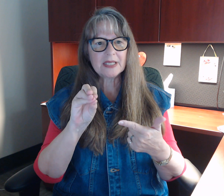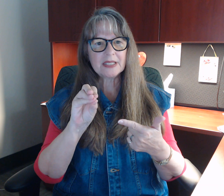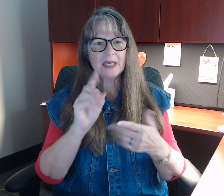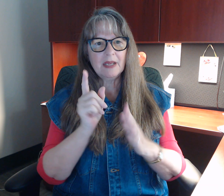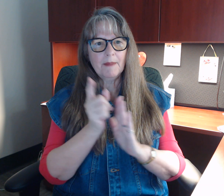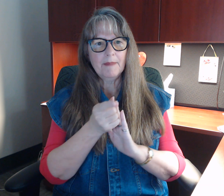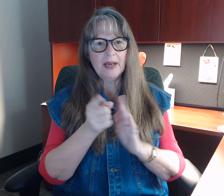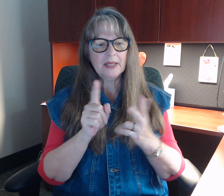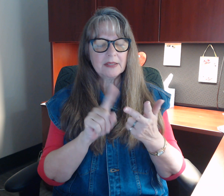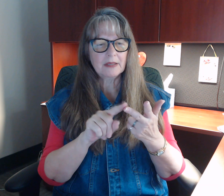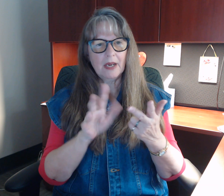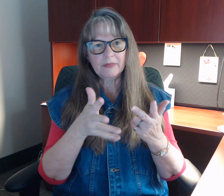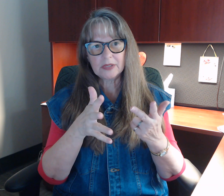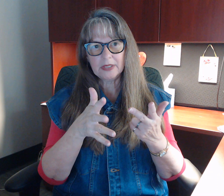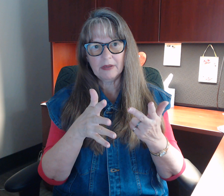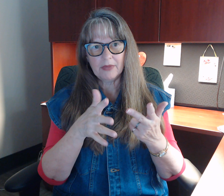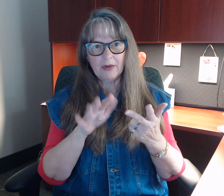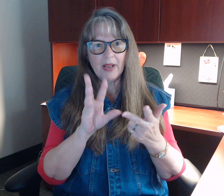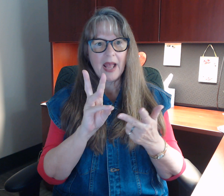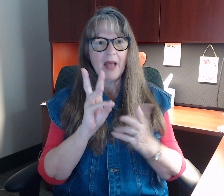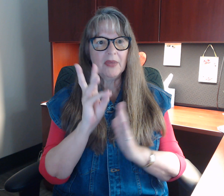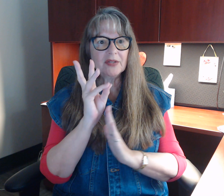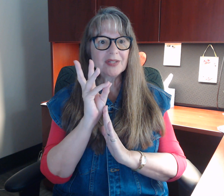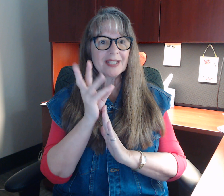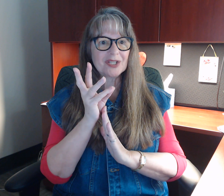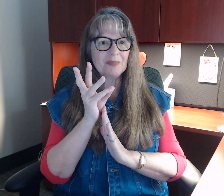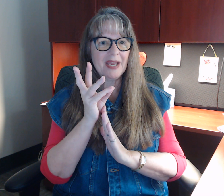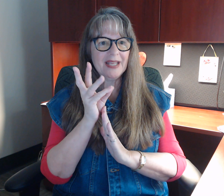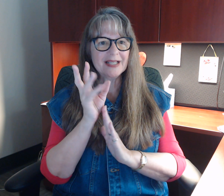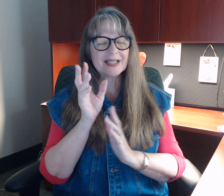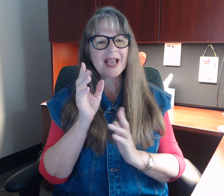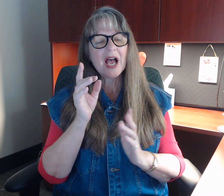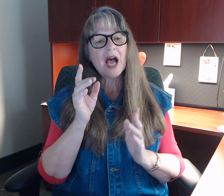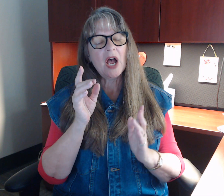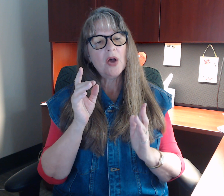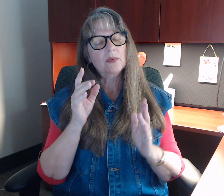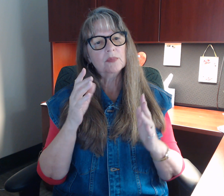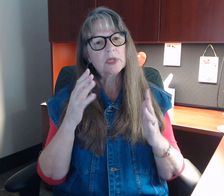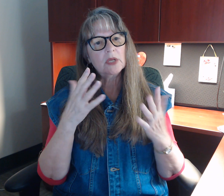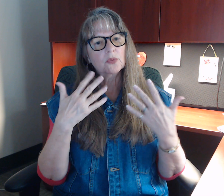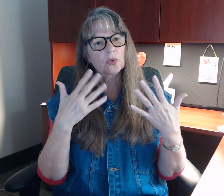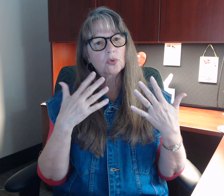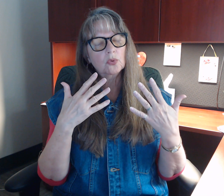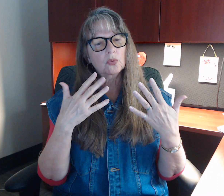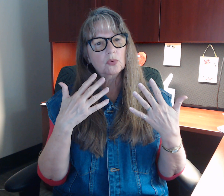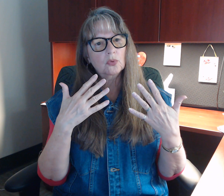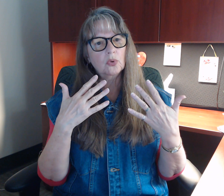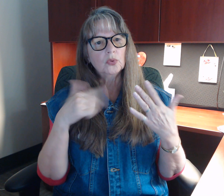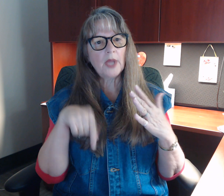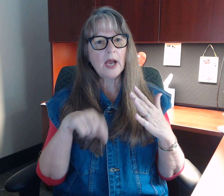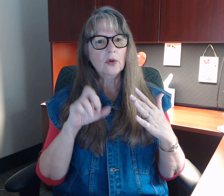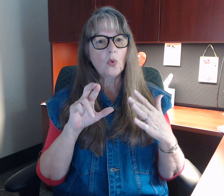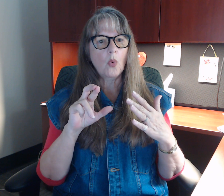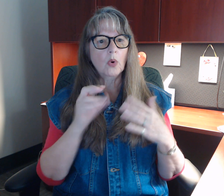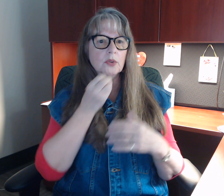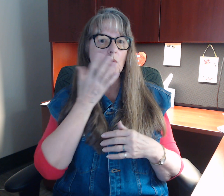60 minutes, kind of a cheating on there, and then 6 minutes to either cool down or to warm